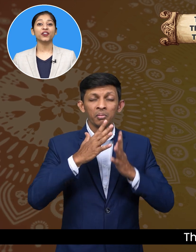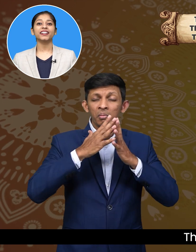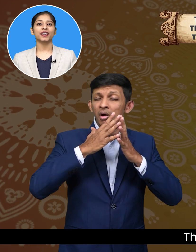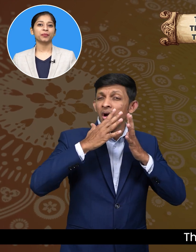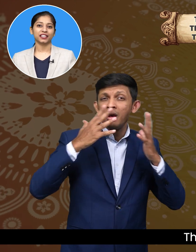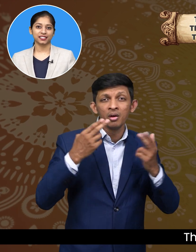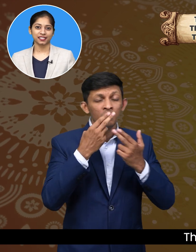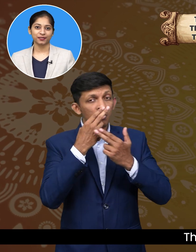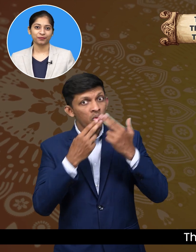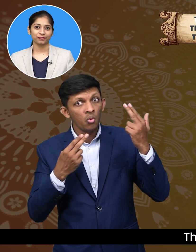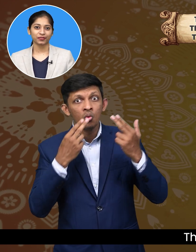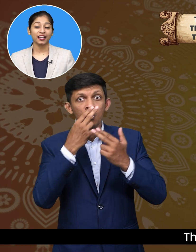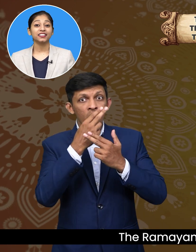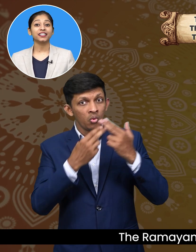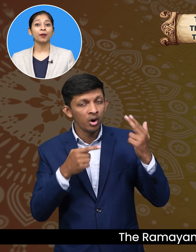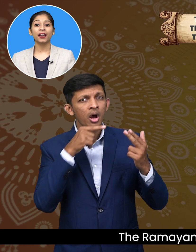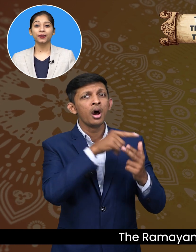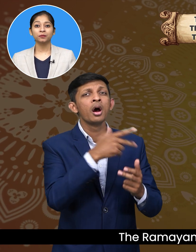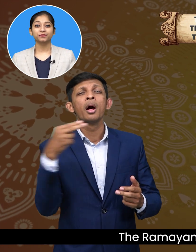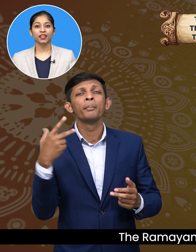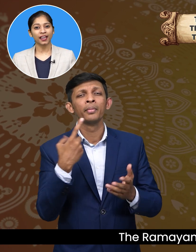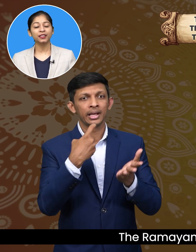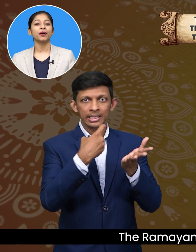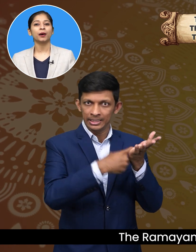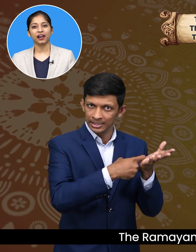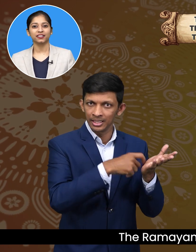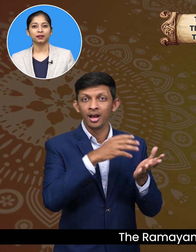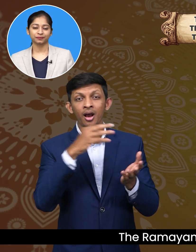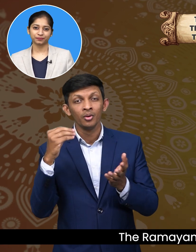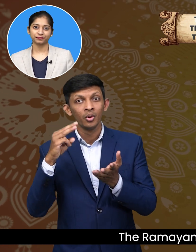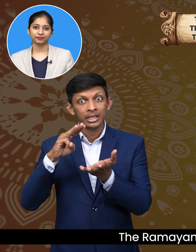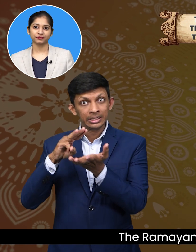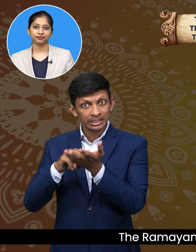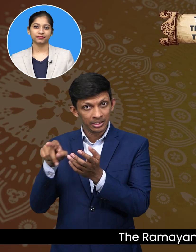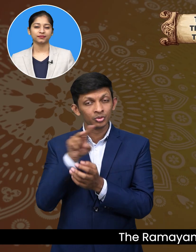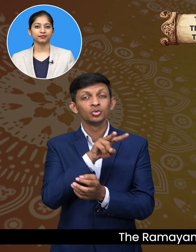the great epics, the Ramayana and the Mahabharata.